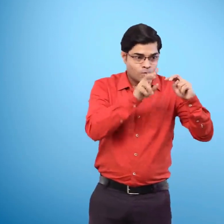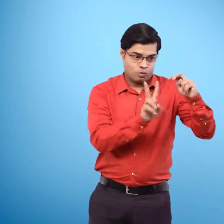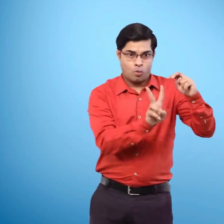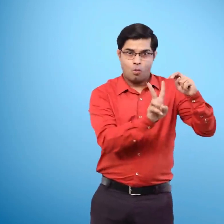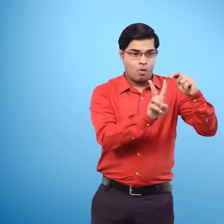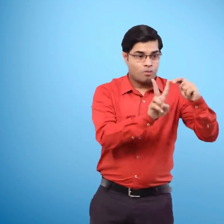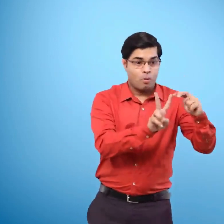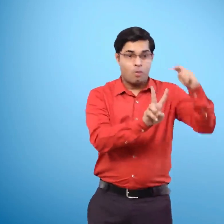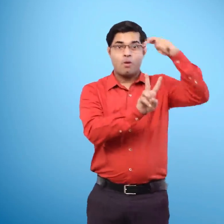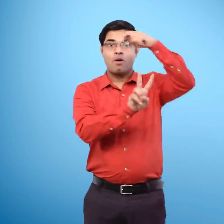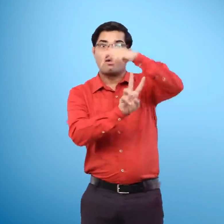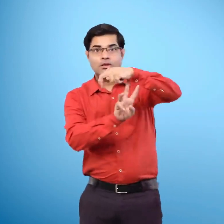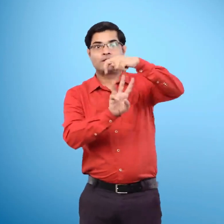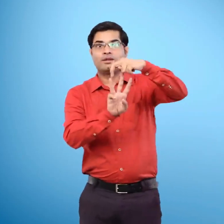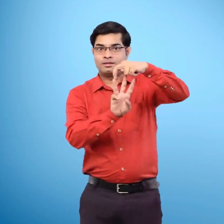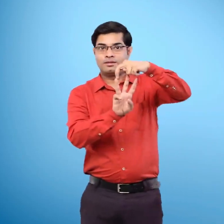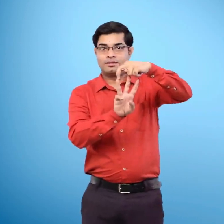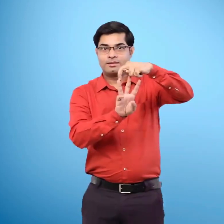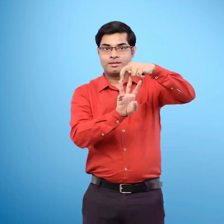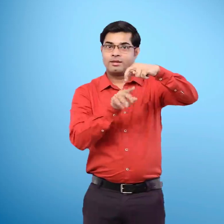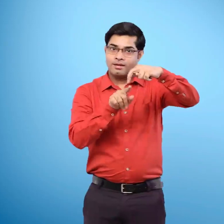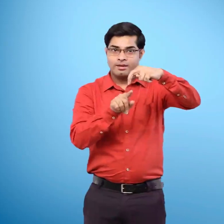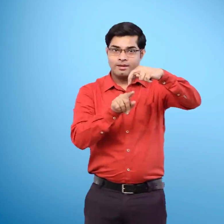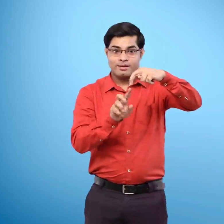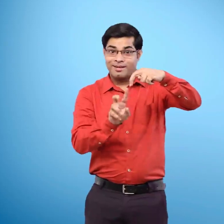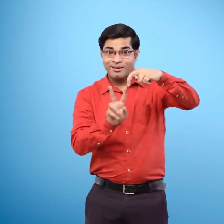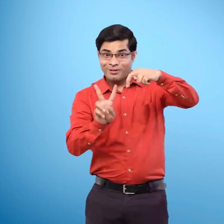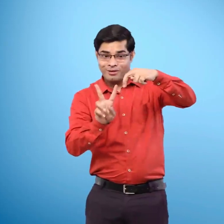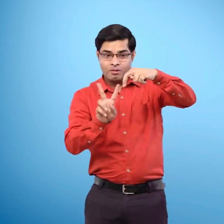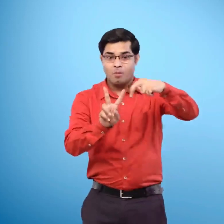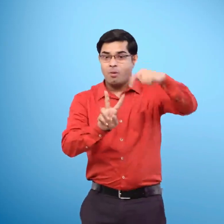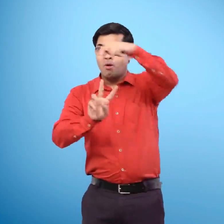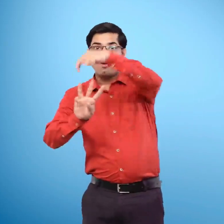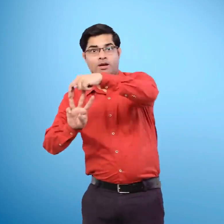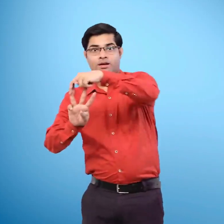jumps over two numbers and reaches the third number.